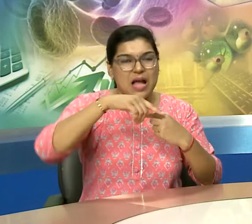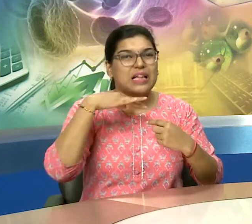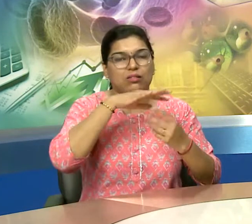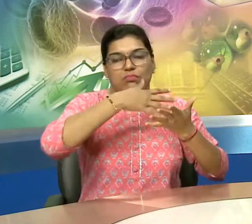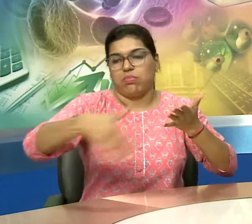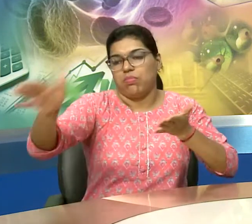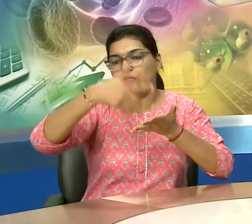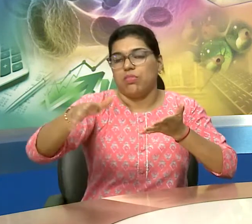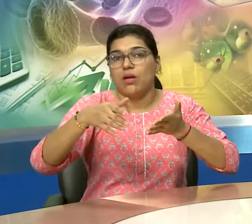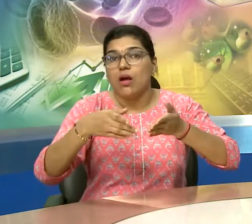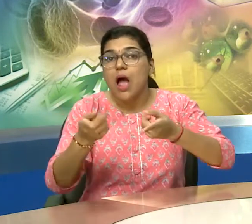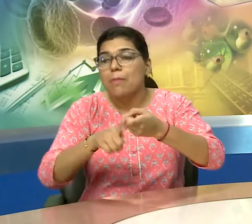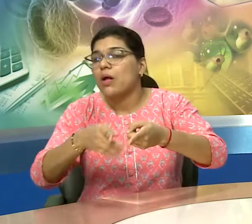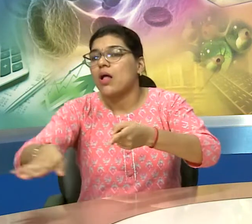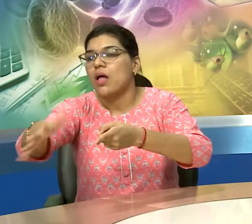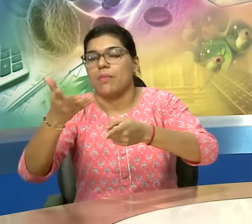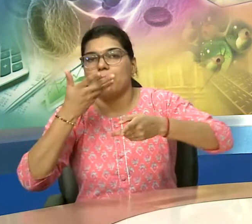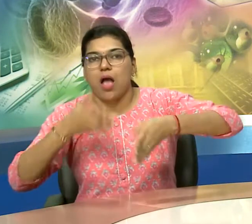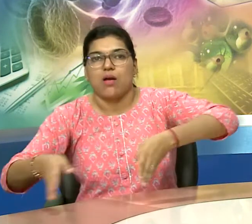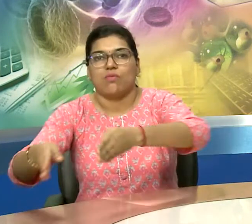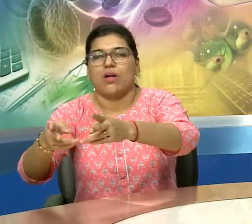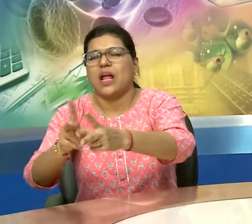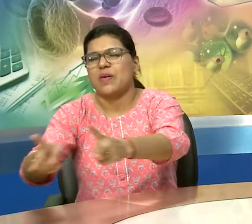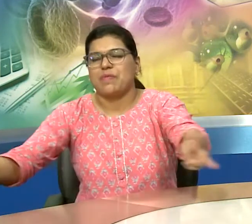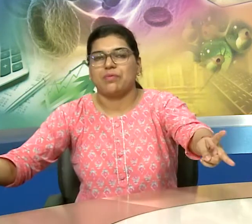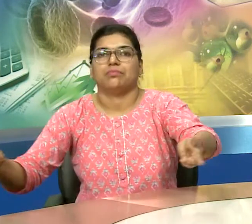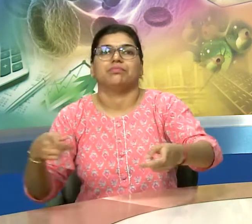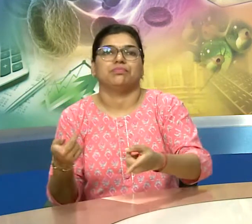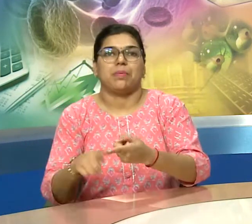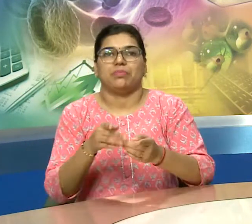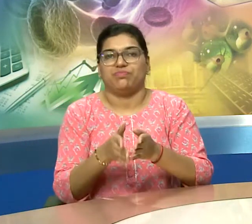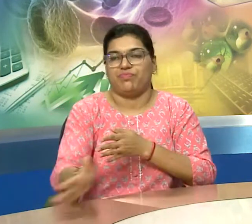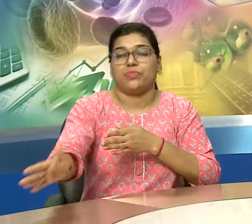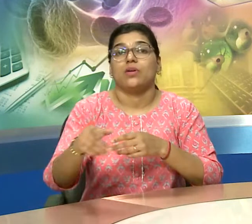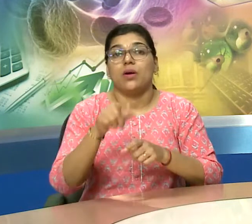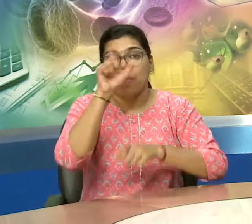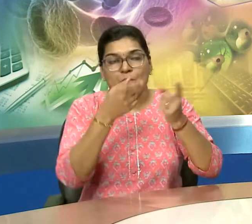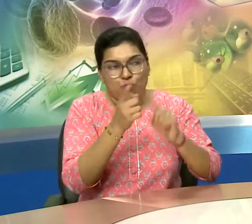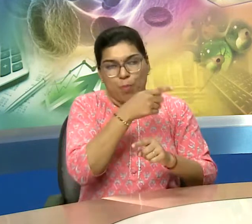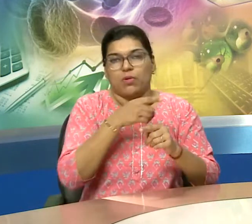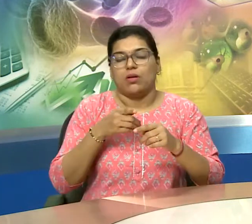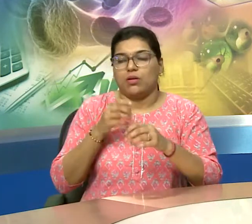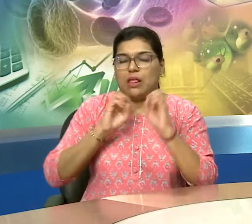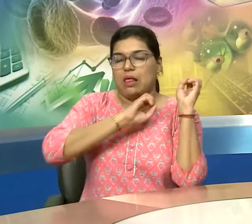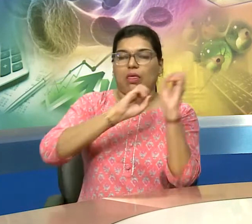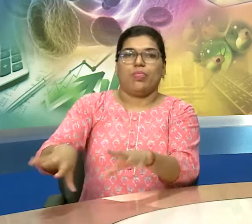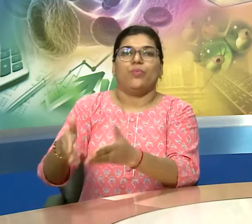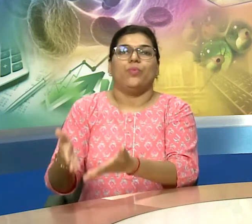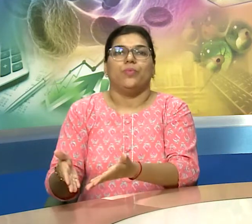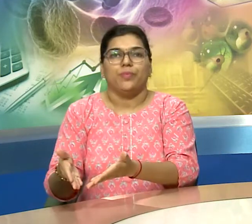natural resources to a critical level was the reason, and the second reason was causing pollution to natural